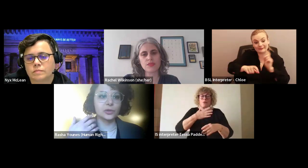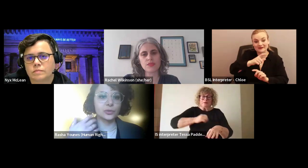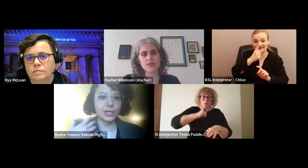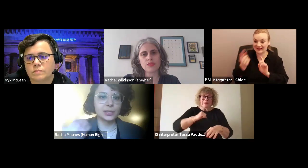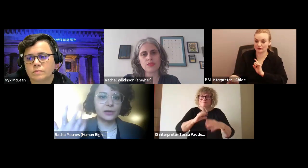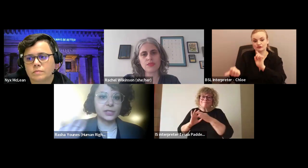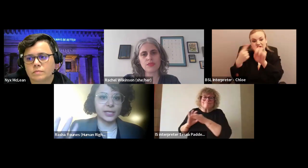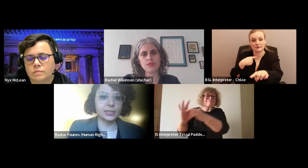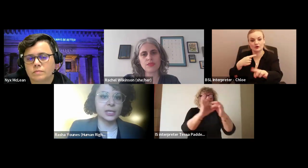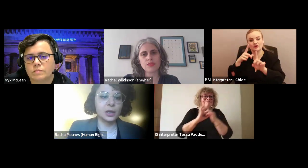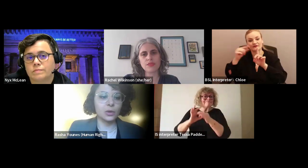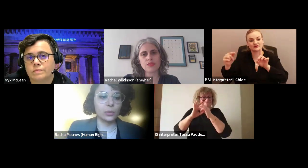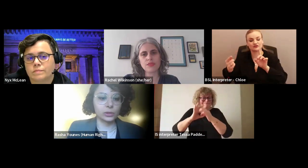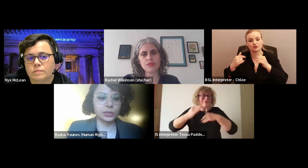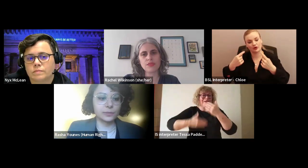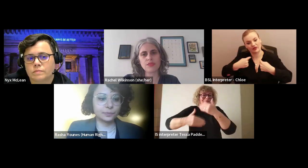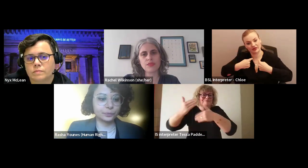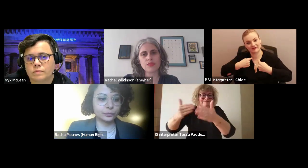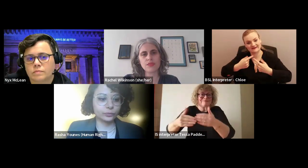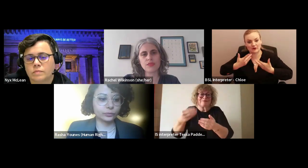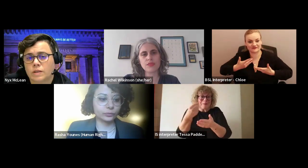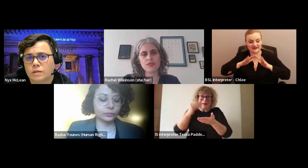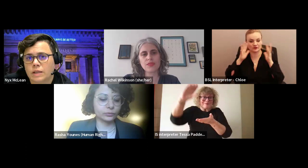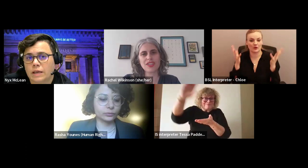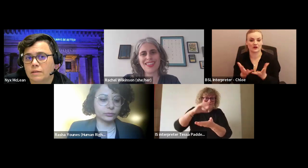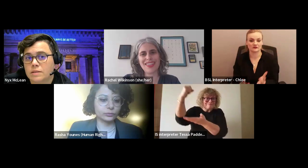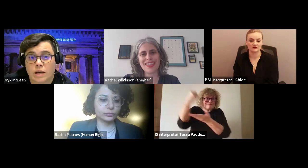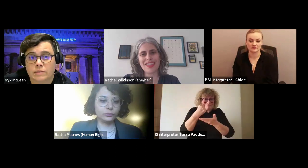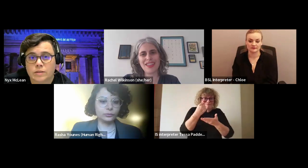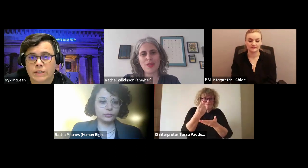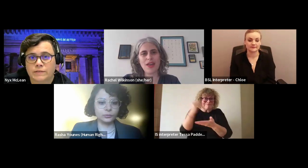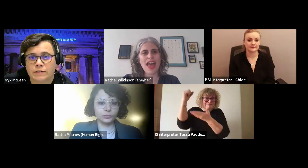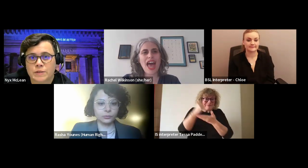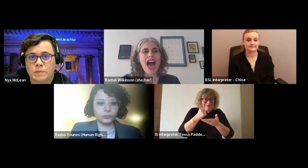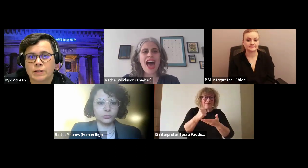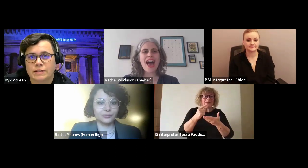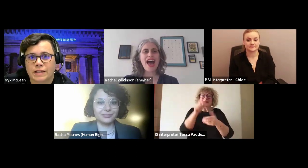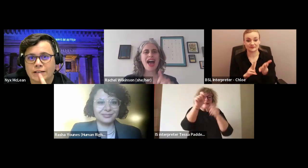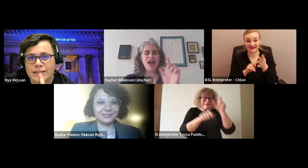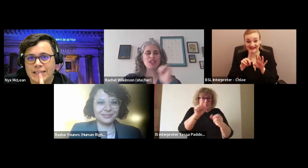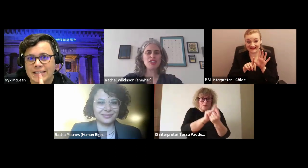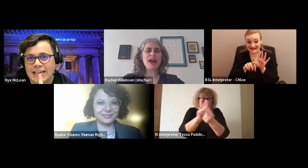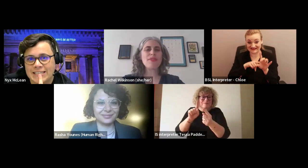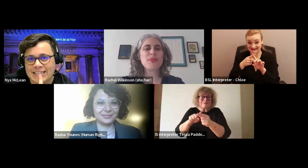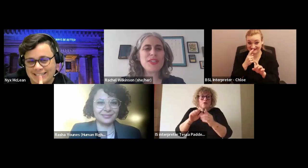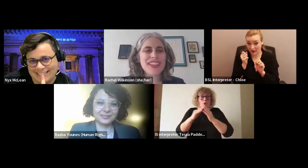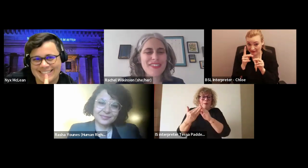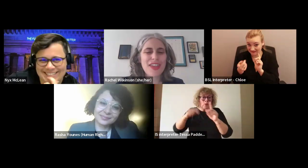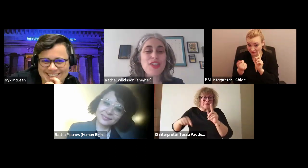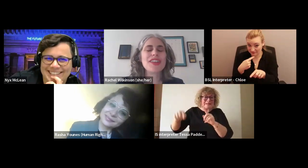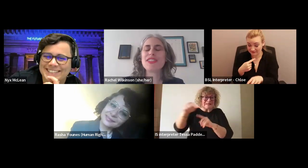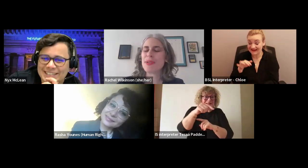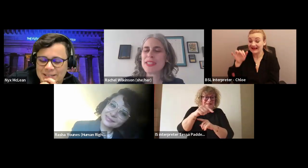to the digital threats of today's world. Yeah, so do you mind if I respond? I do, but I was